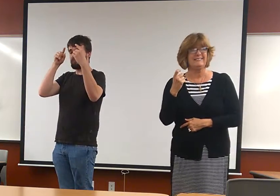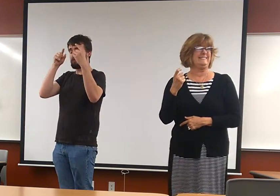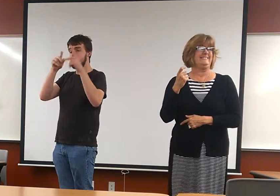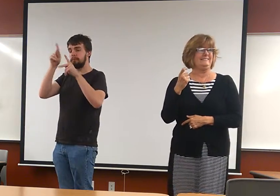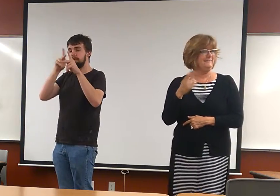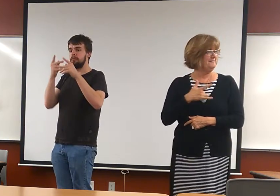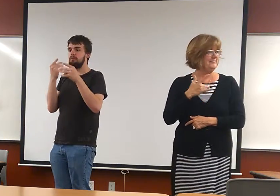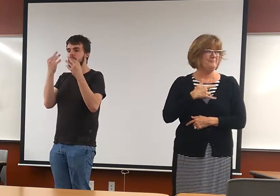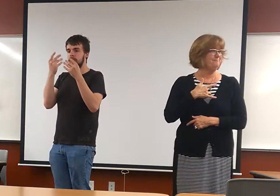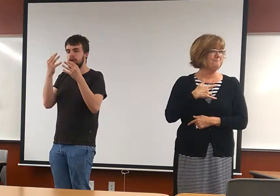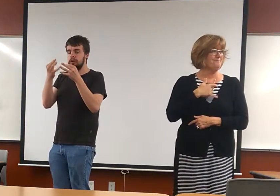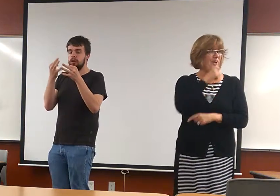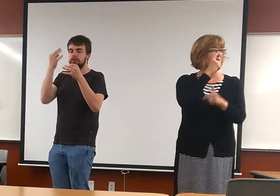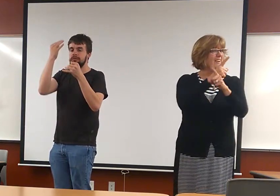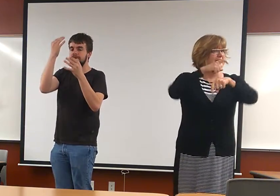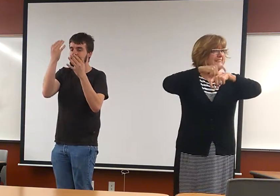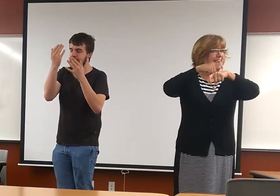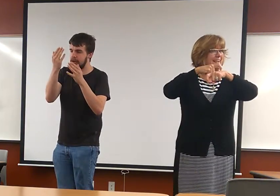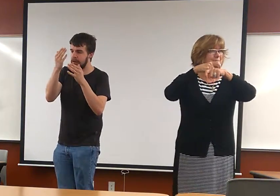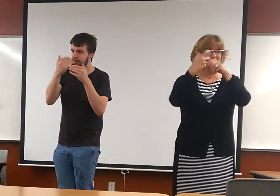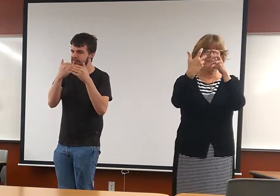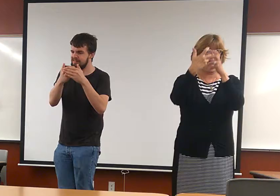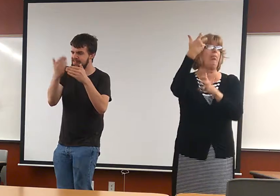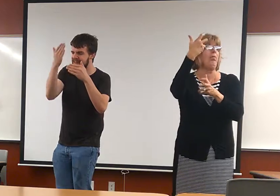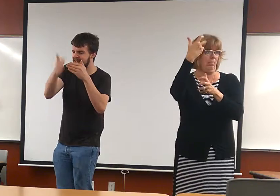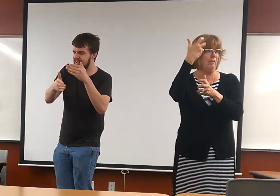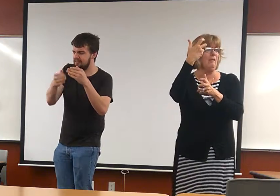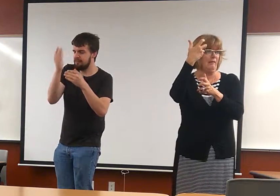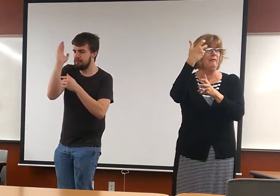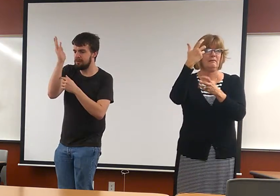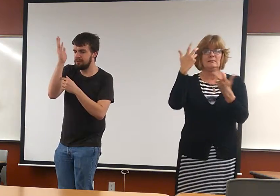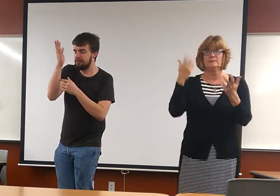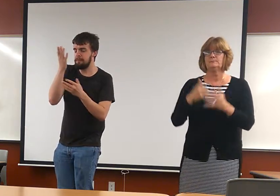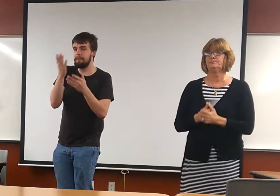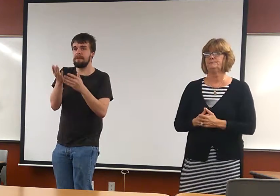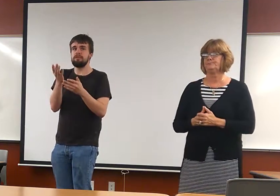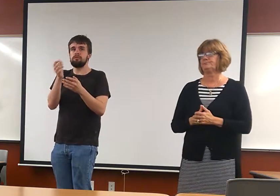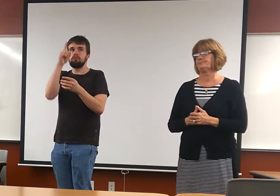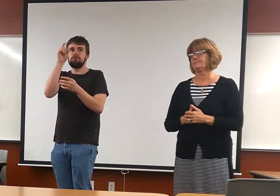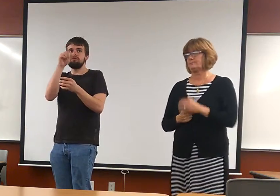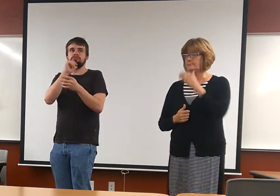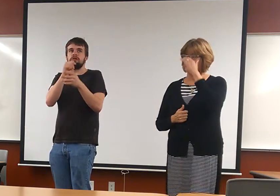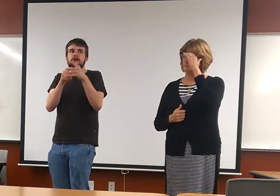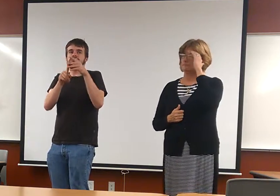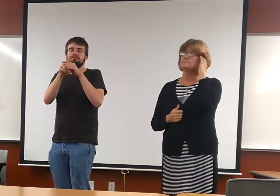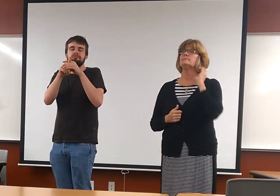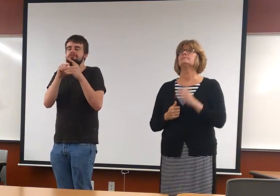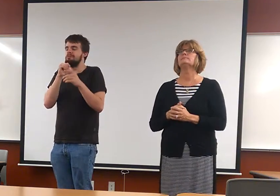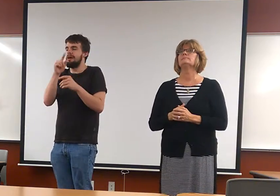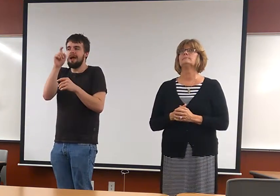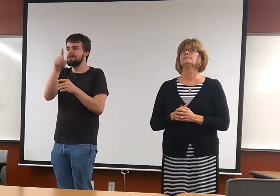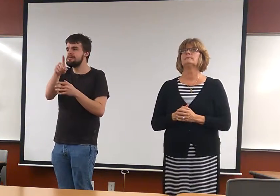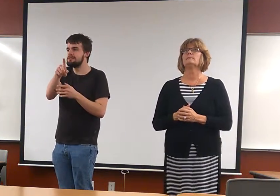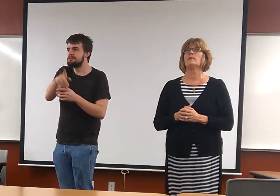of information would have been missed and a lot of questions would never have been asked. I read in one blog that in